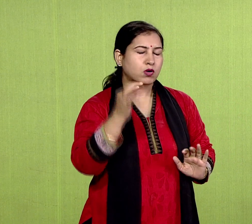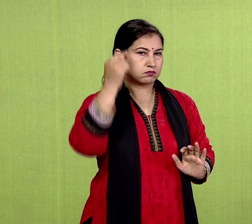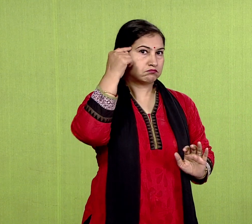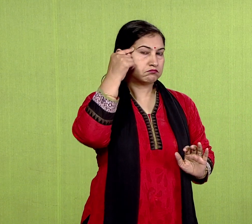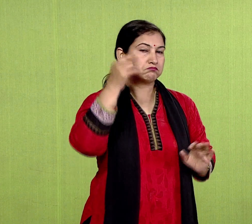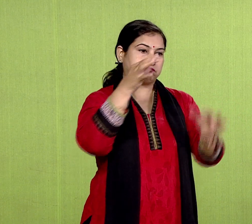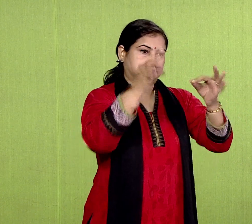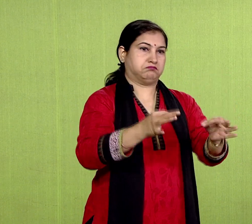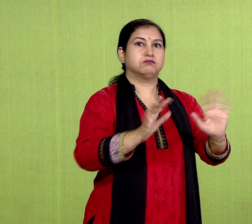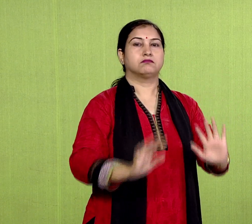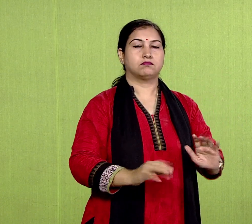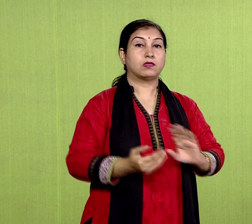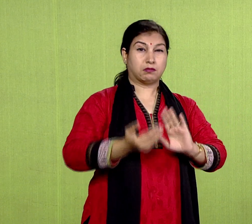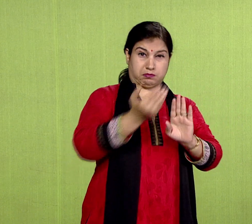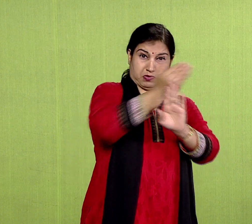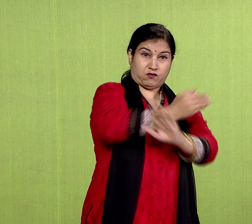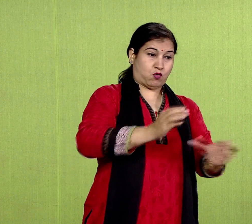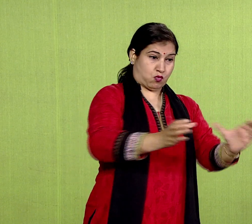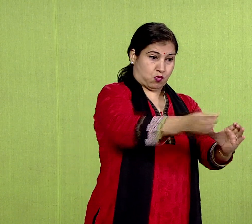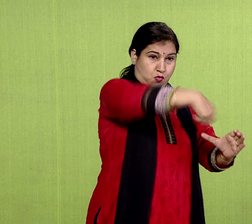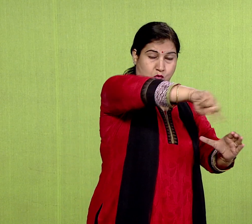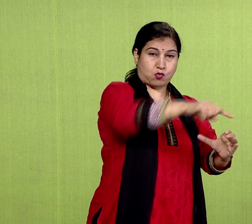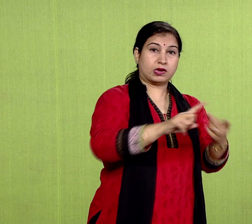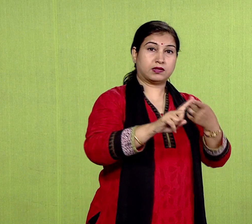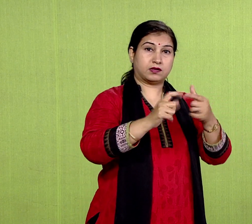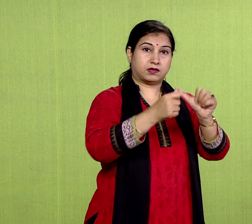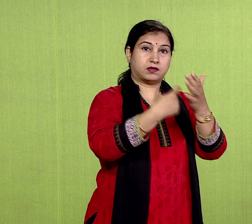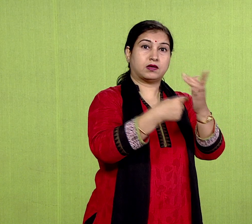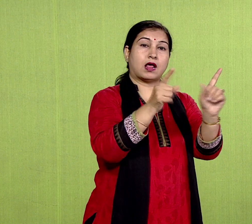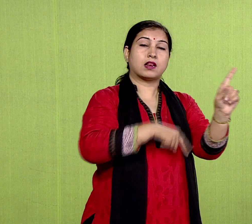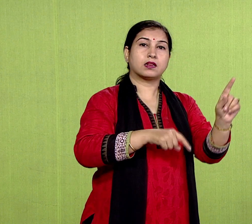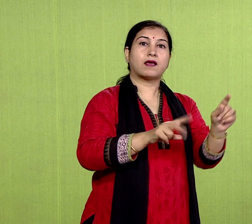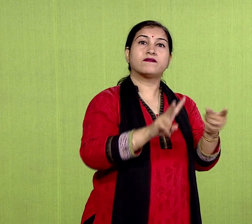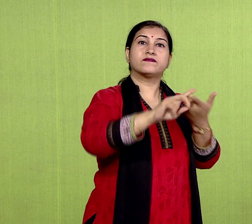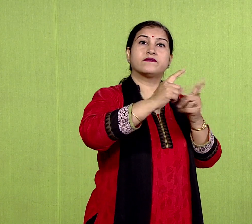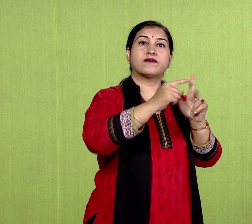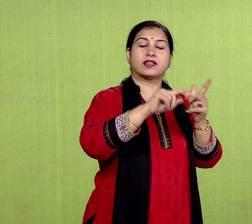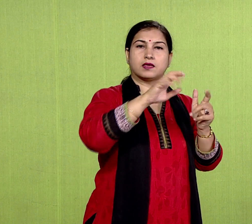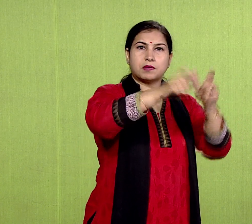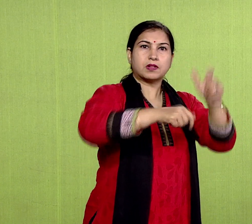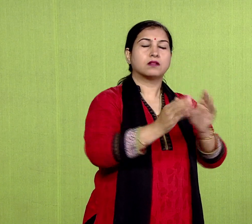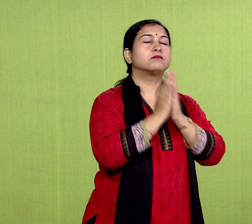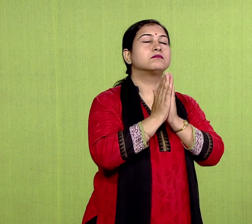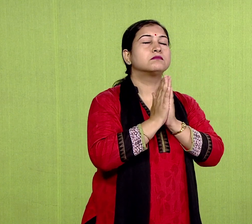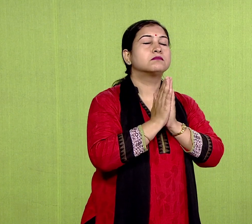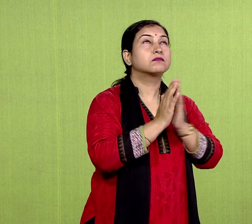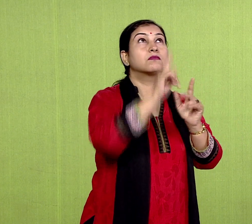Early Vedic people worshipped many gods, and Indra was the